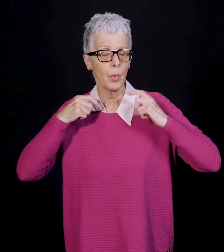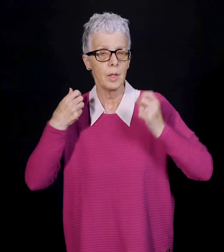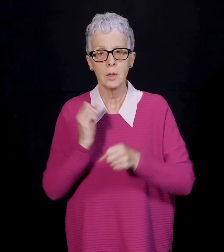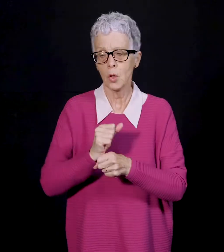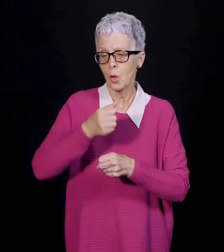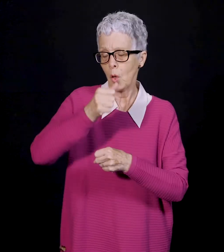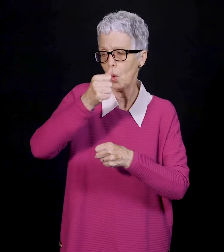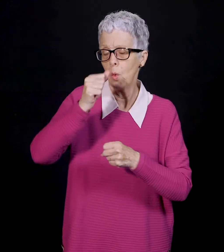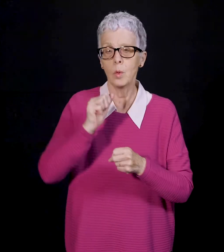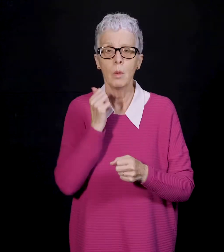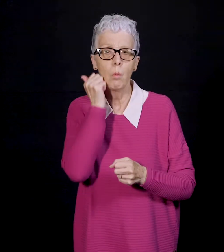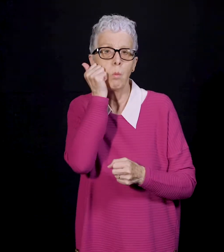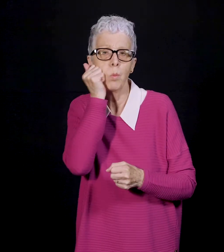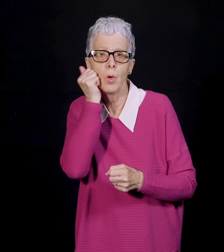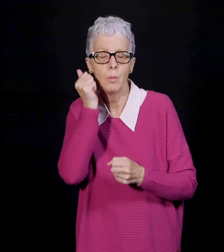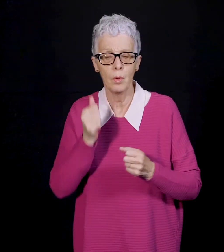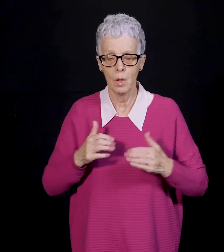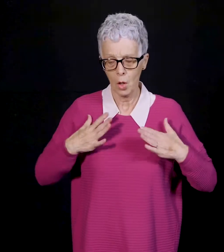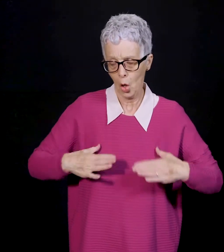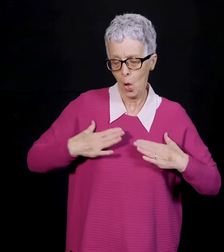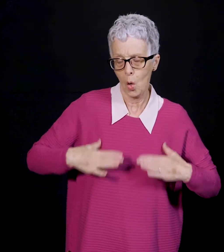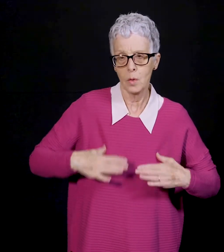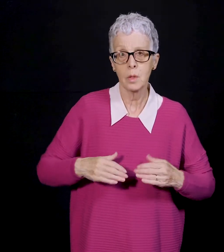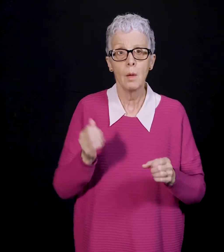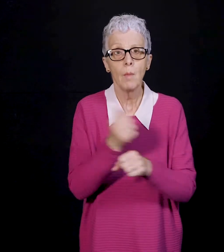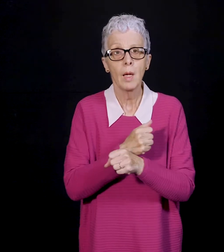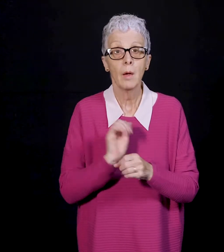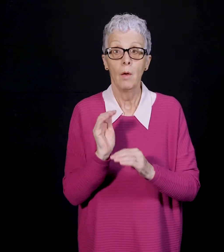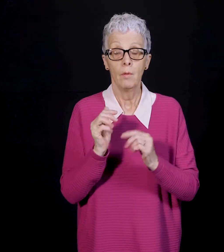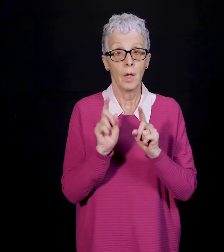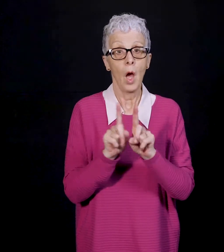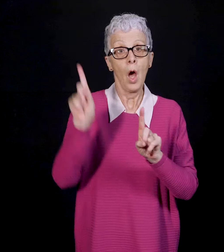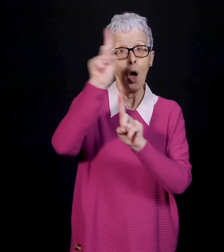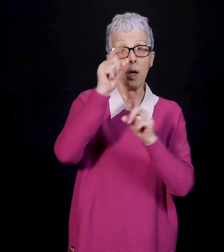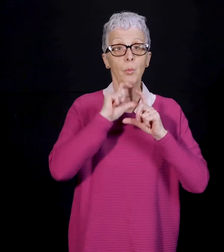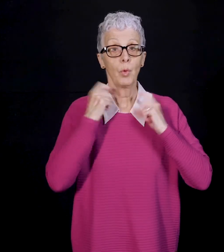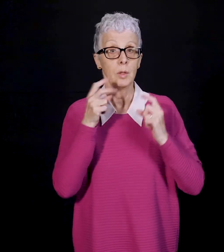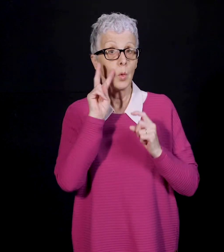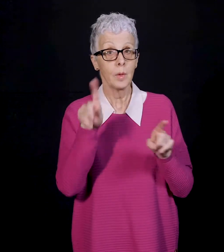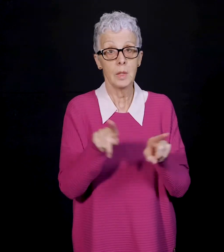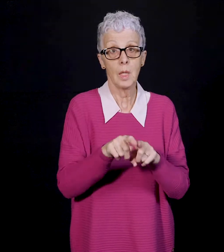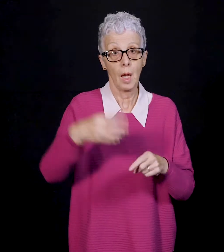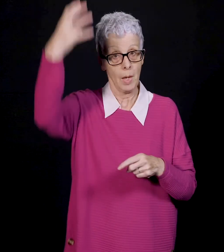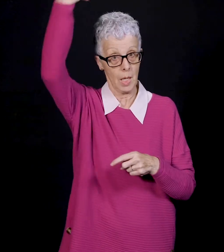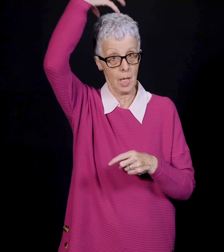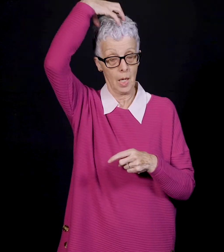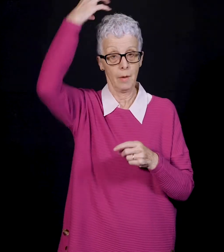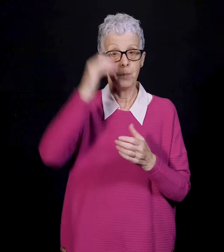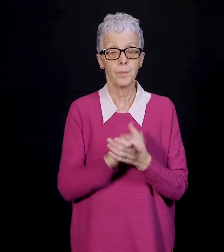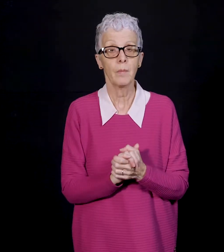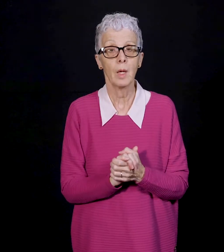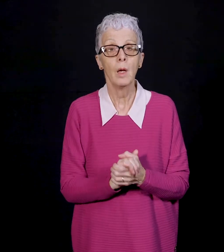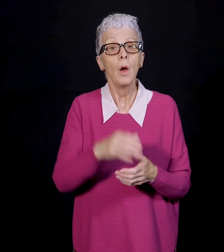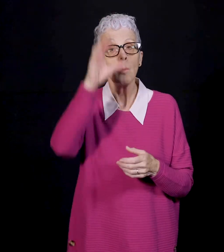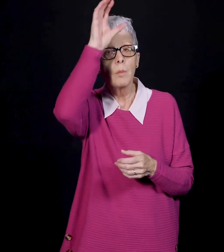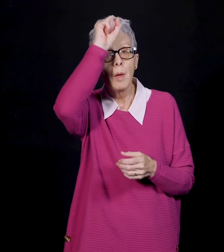jewels, all of those things which basically made the high priest look like a king when he ministered before the Lord. As reminiscent,